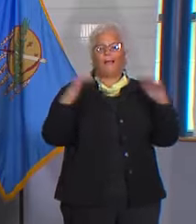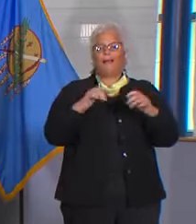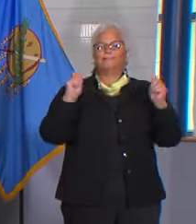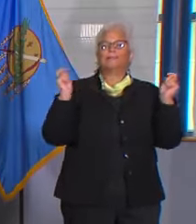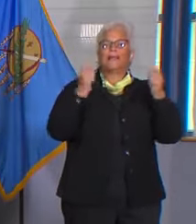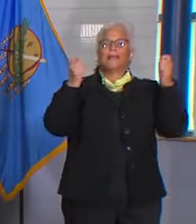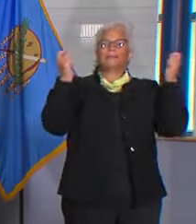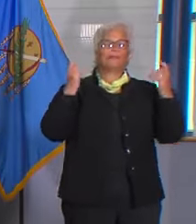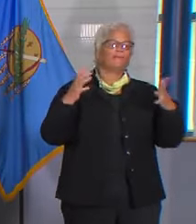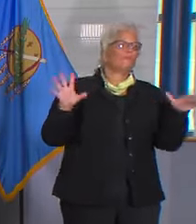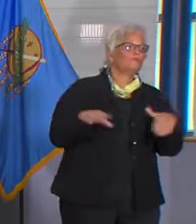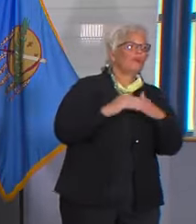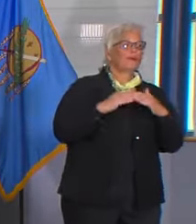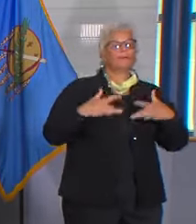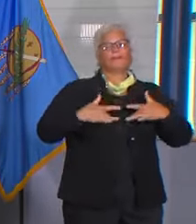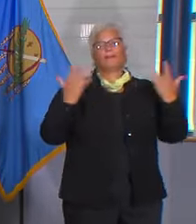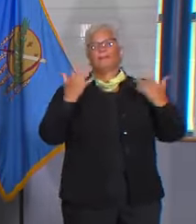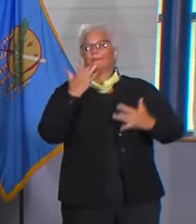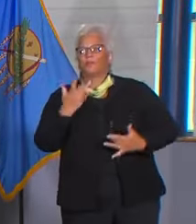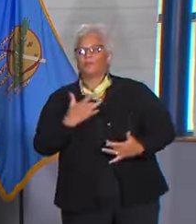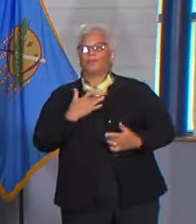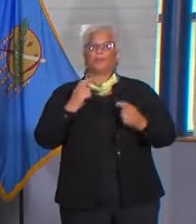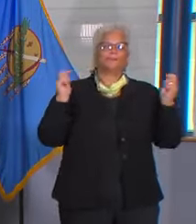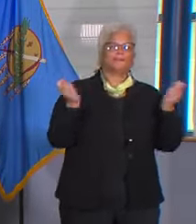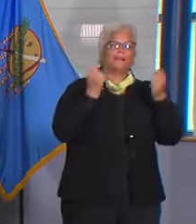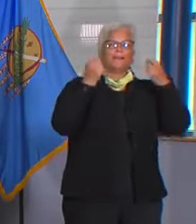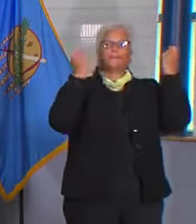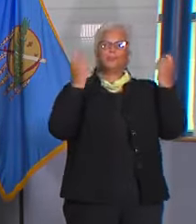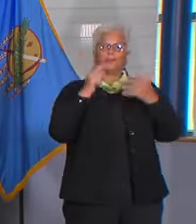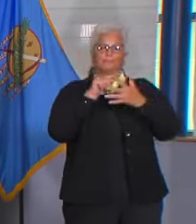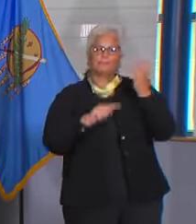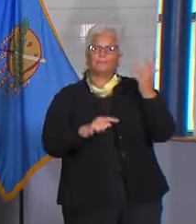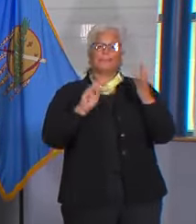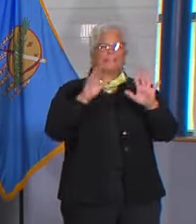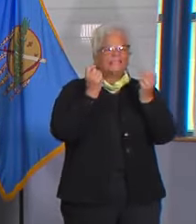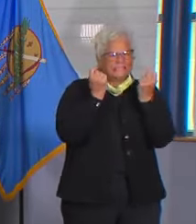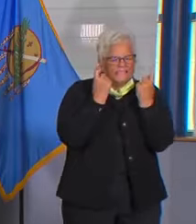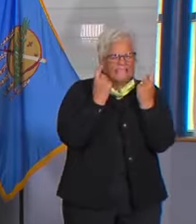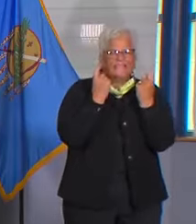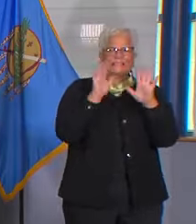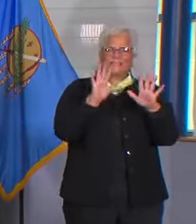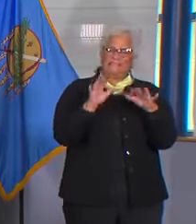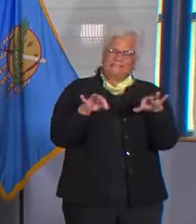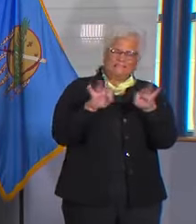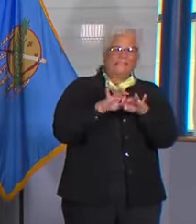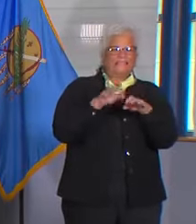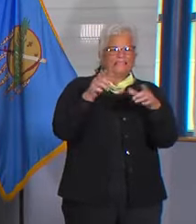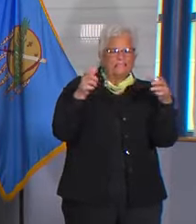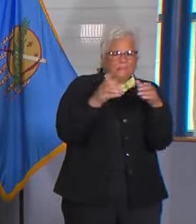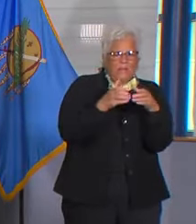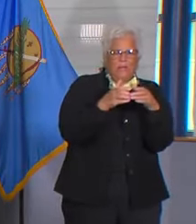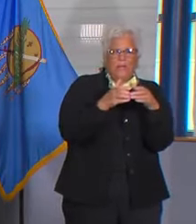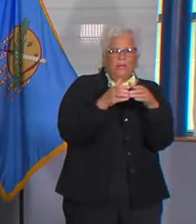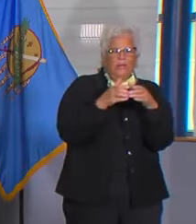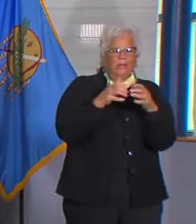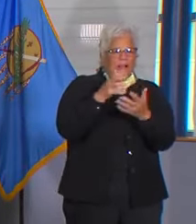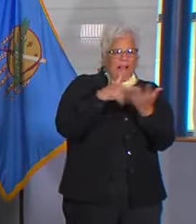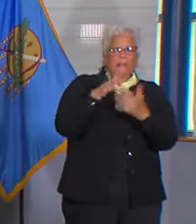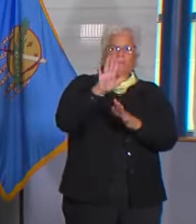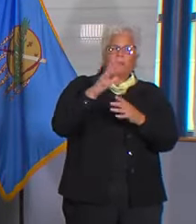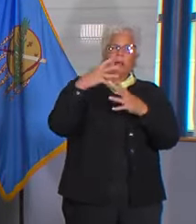safely, smaller numbers if possible. What that looks like is gathering in smaller groups, meeting outside as much as possible, wearing a